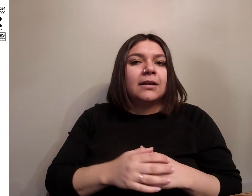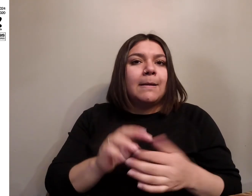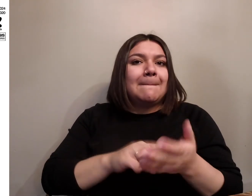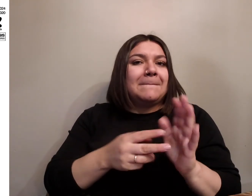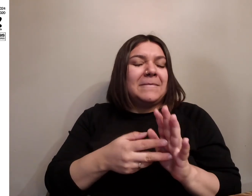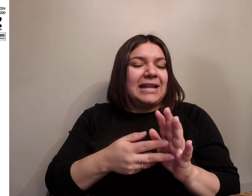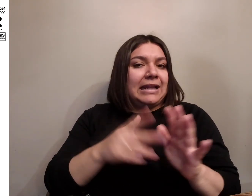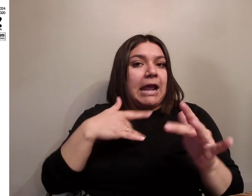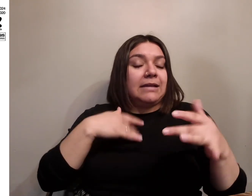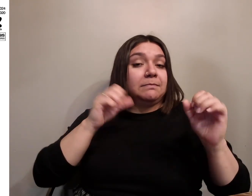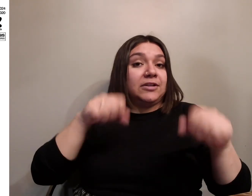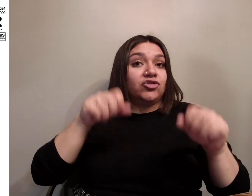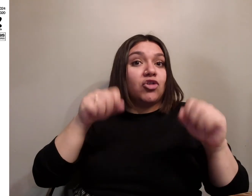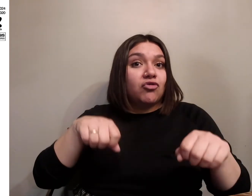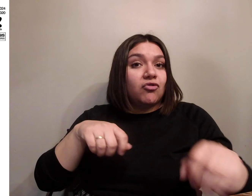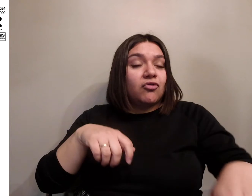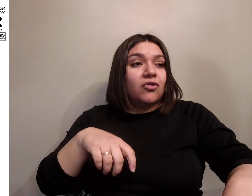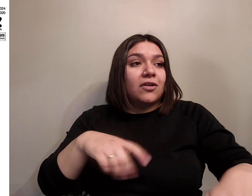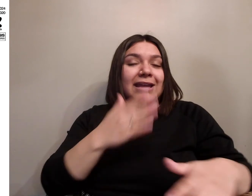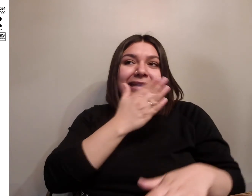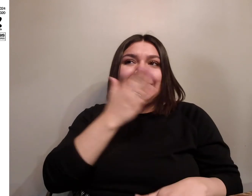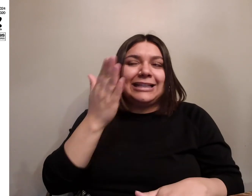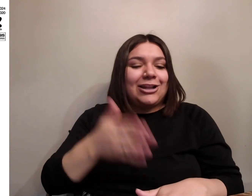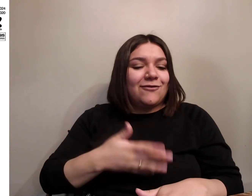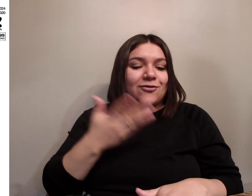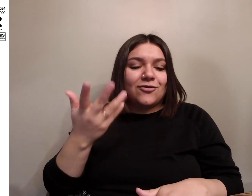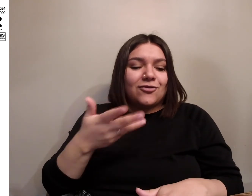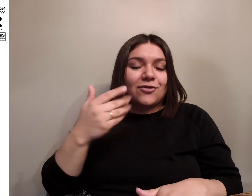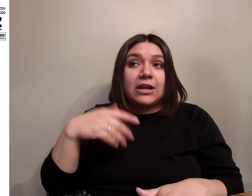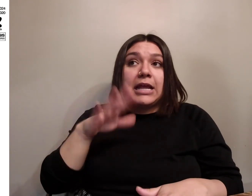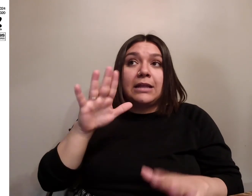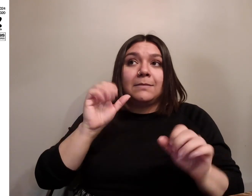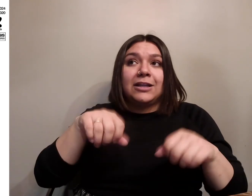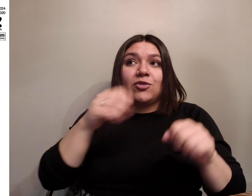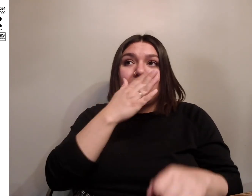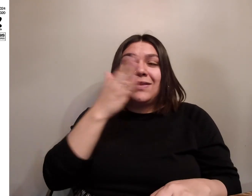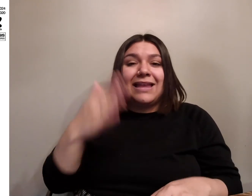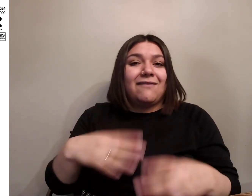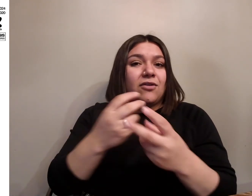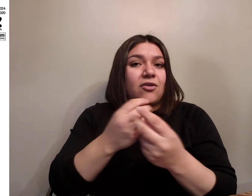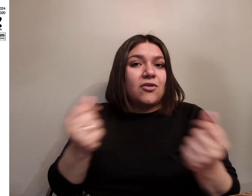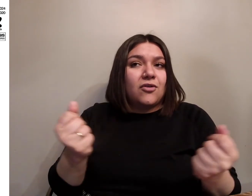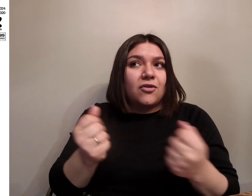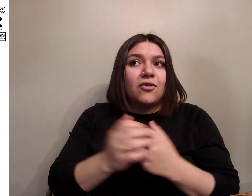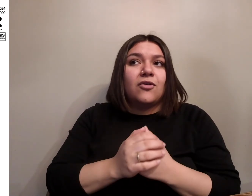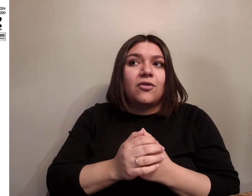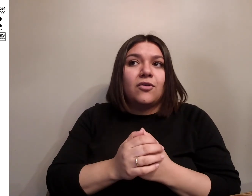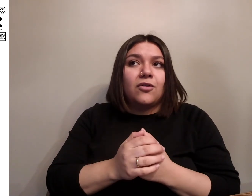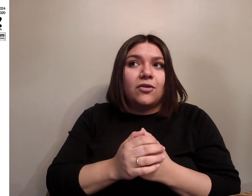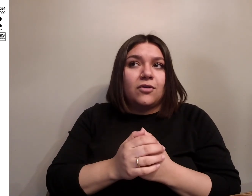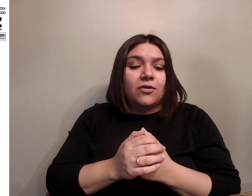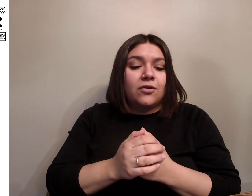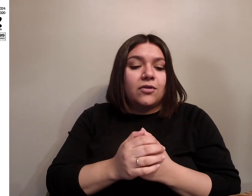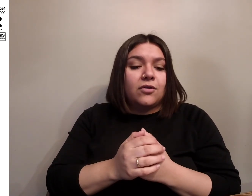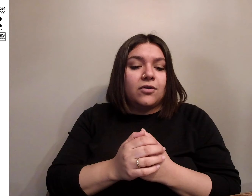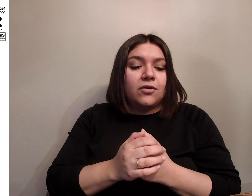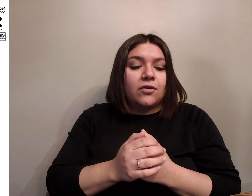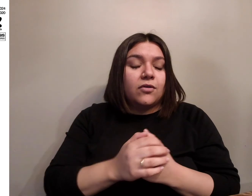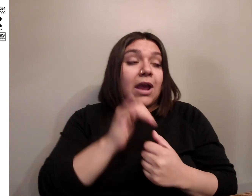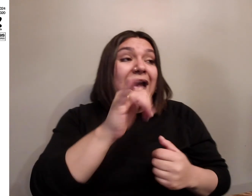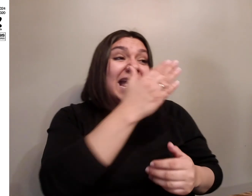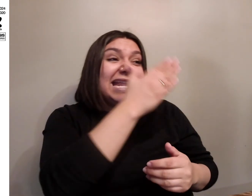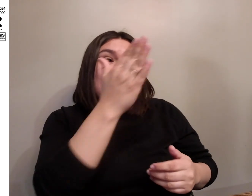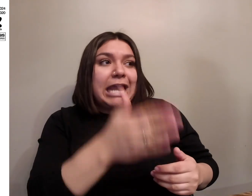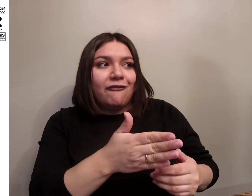hardwiring. So its potential is never going to